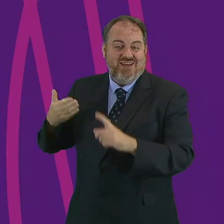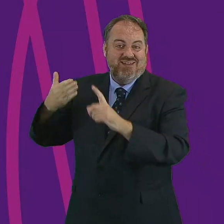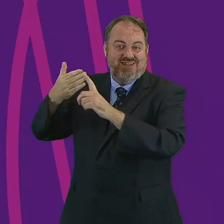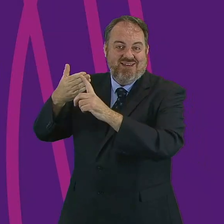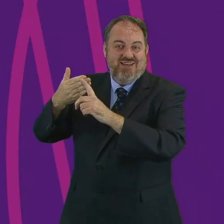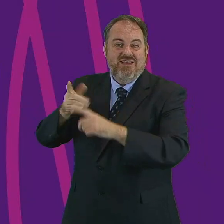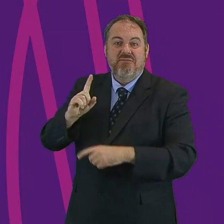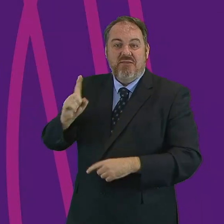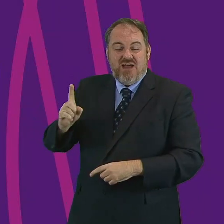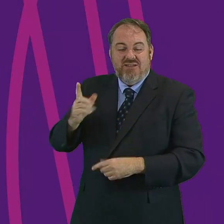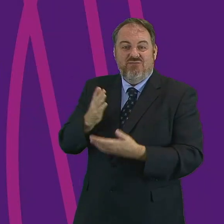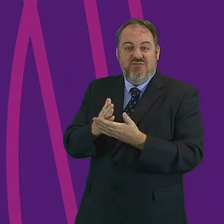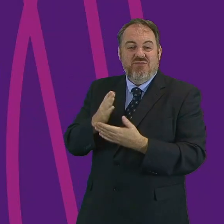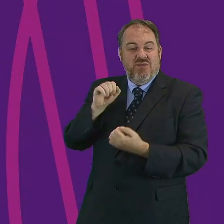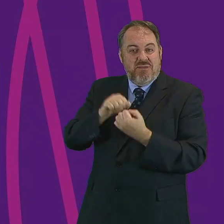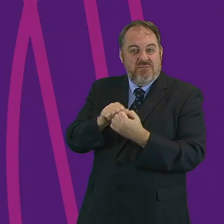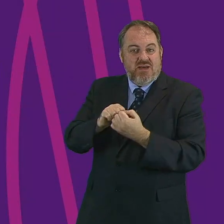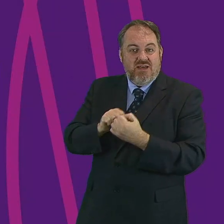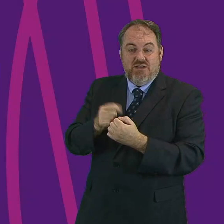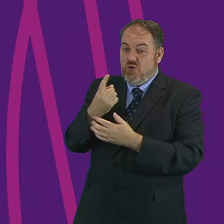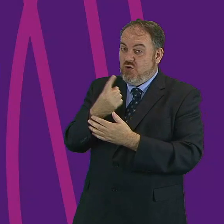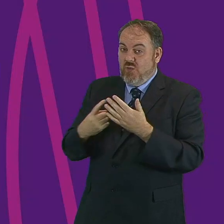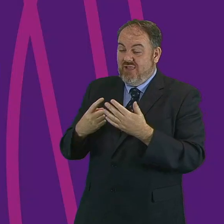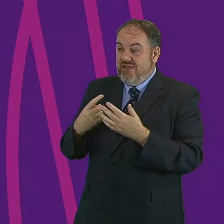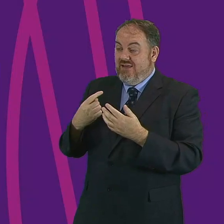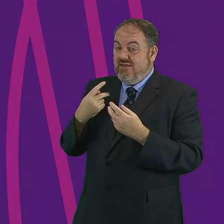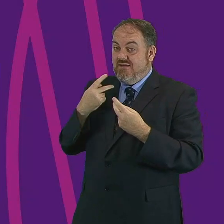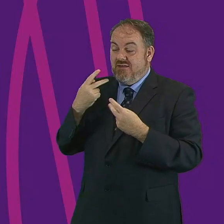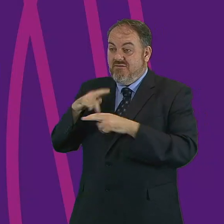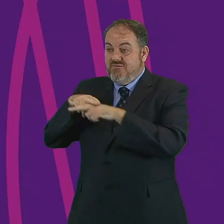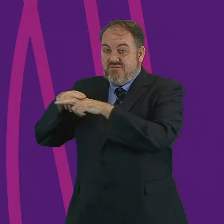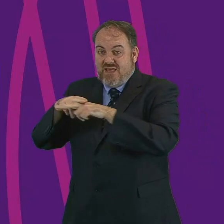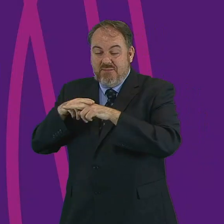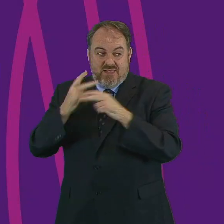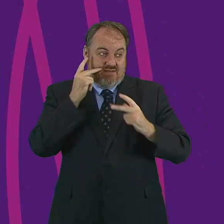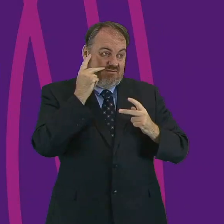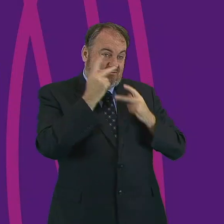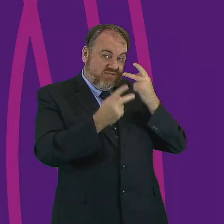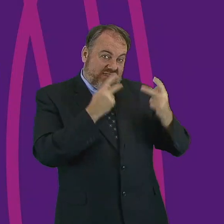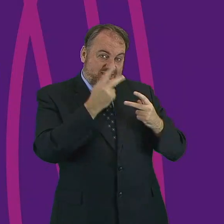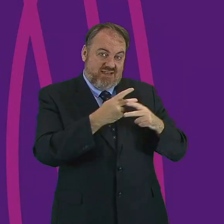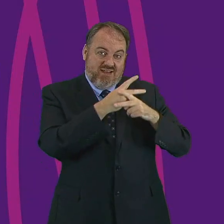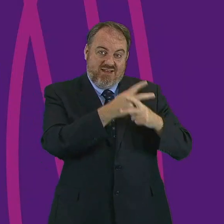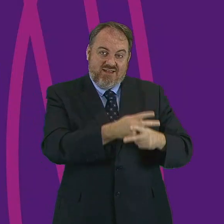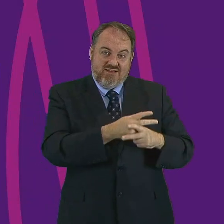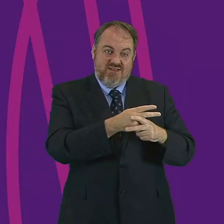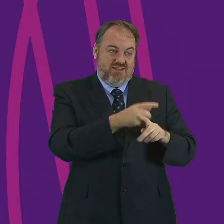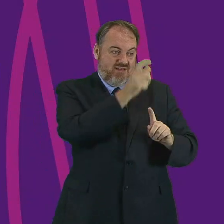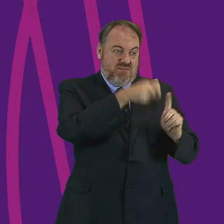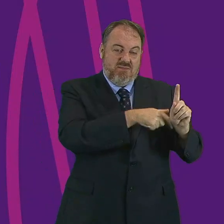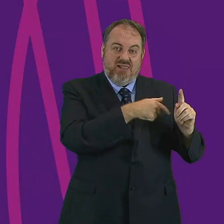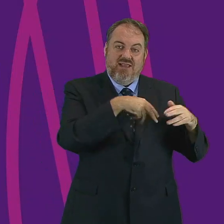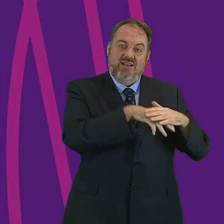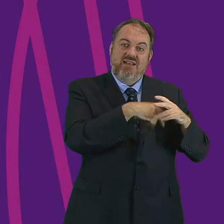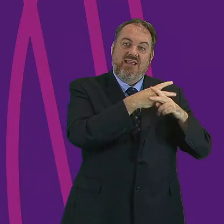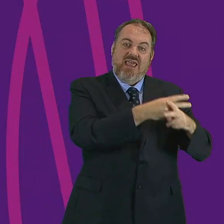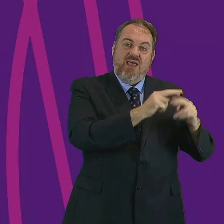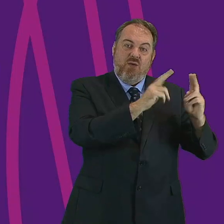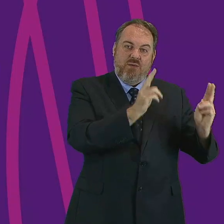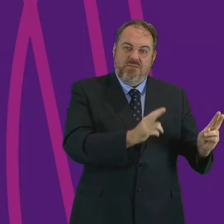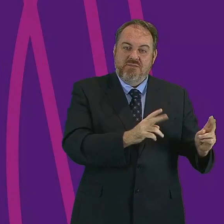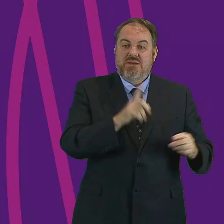editor Lorna Hughes wrote movingly about the guilt she feels about her mother being alone in a care home, and there are thousands more like